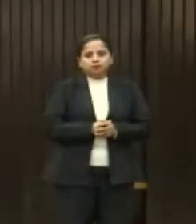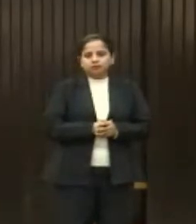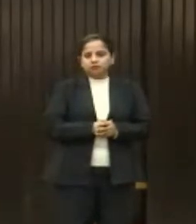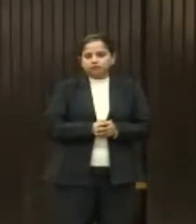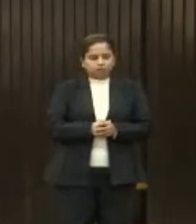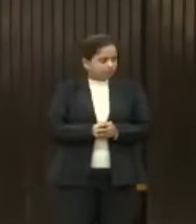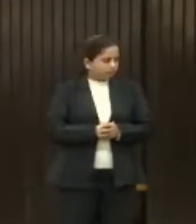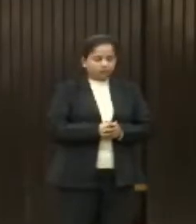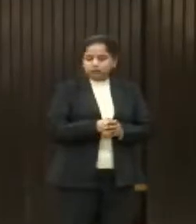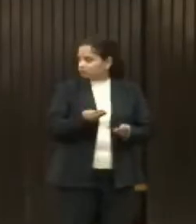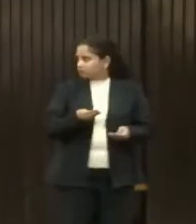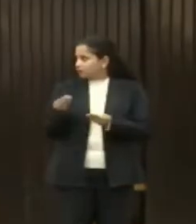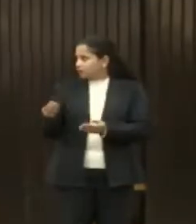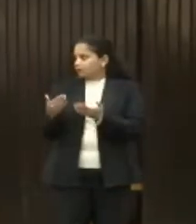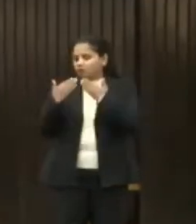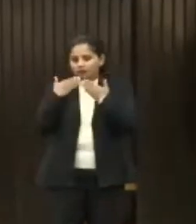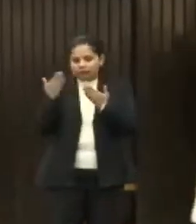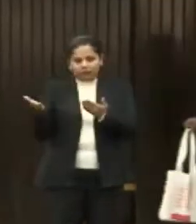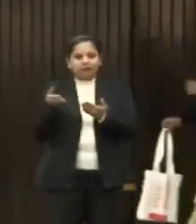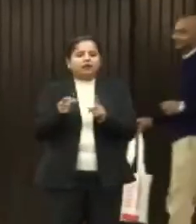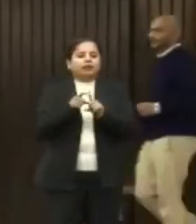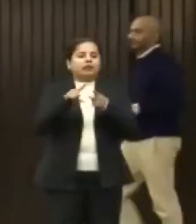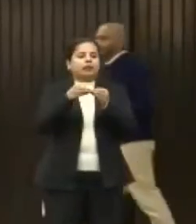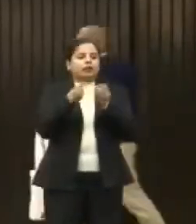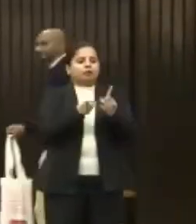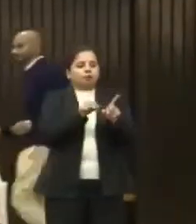gentlemen, please join me in thanking Dr. Debroy.